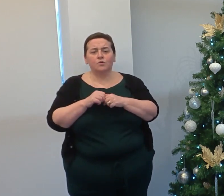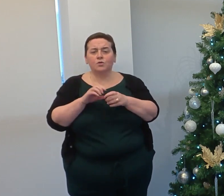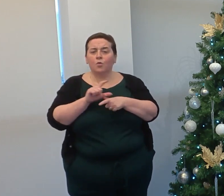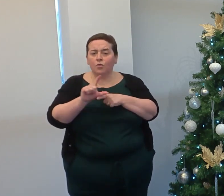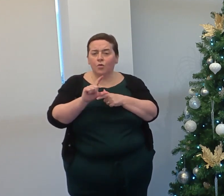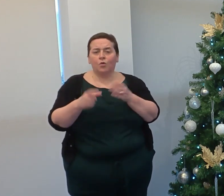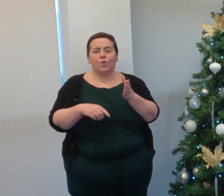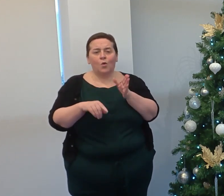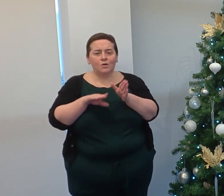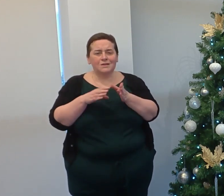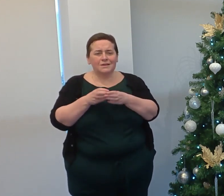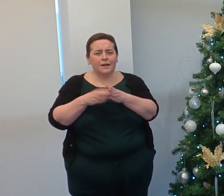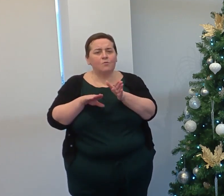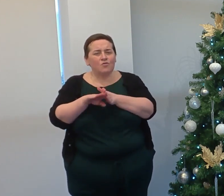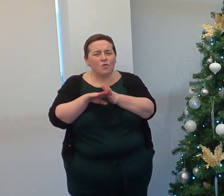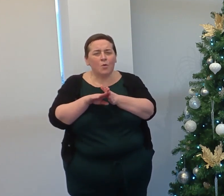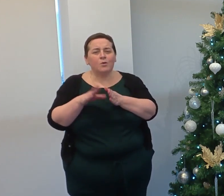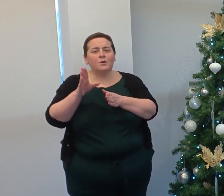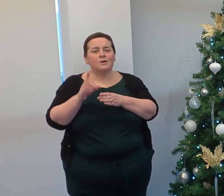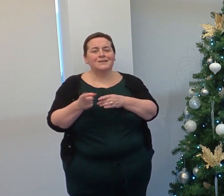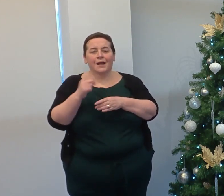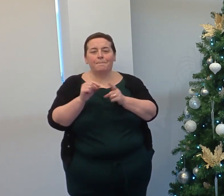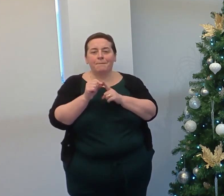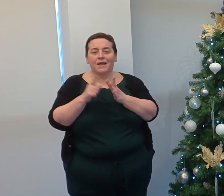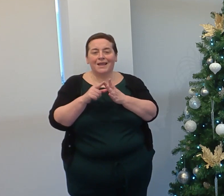PI data. However, there are more reports coming.